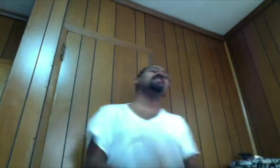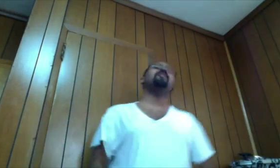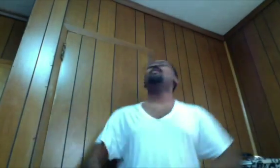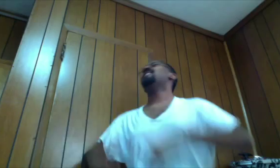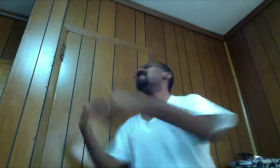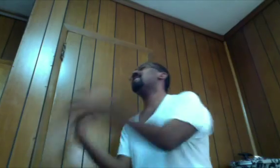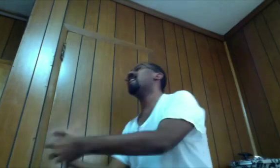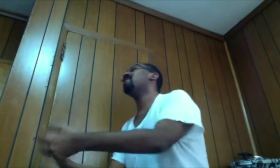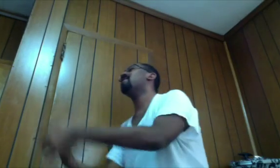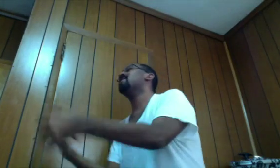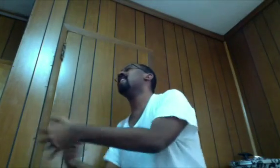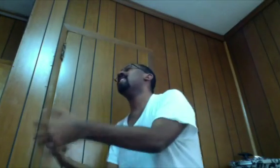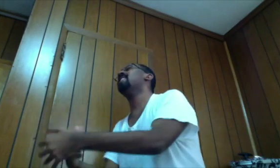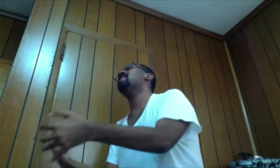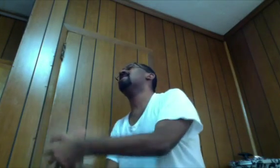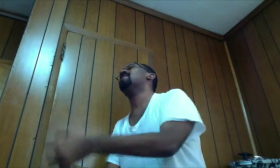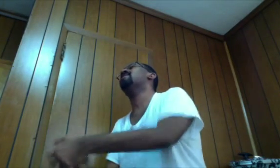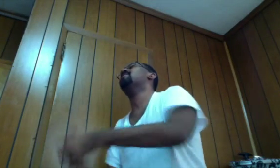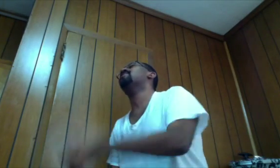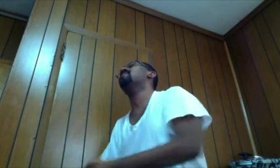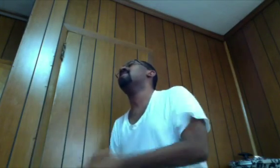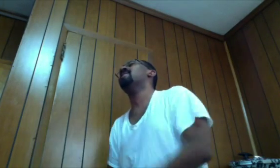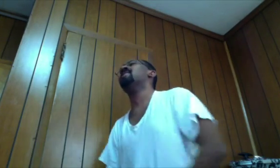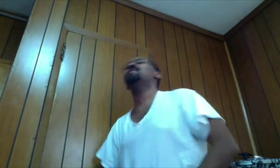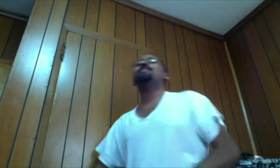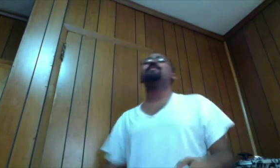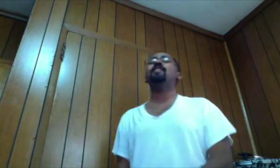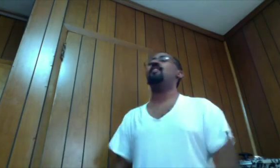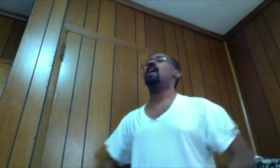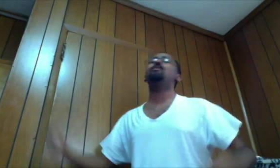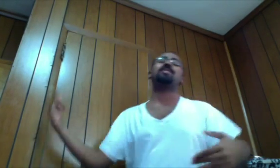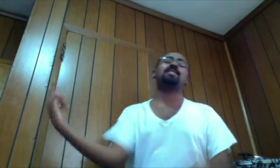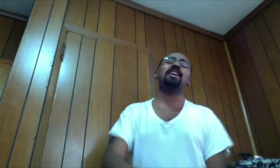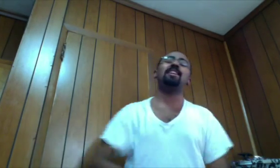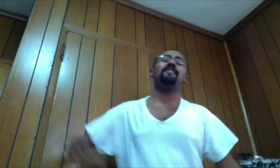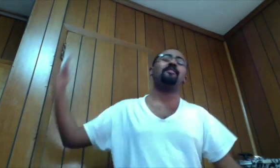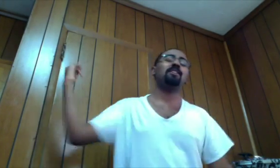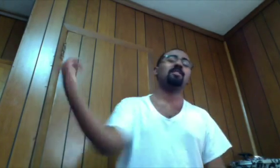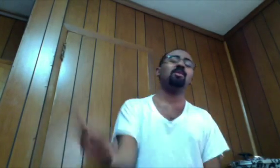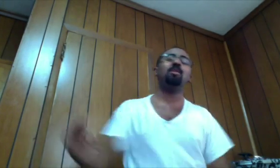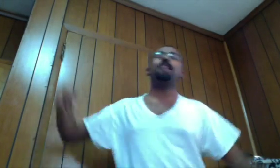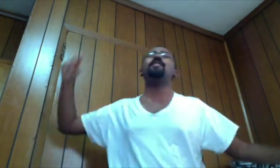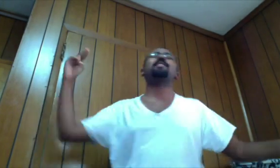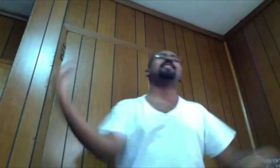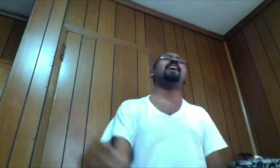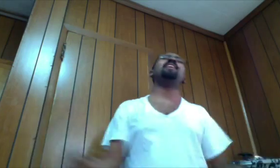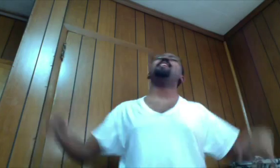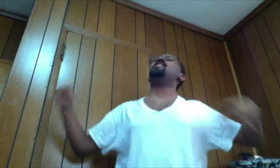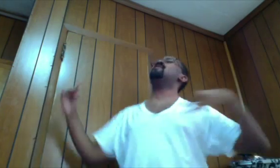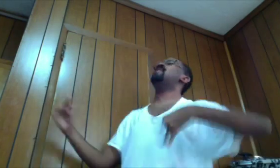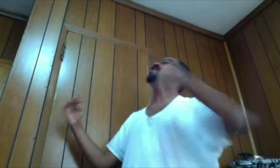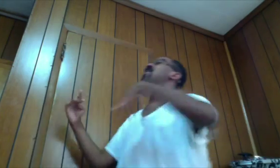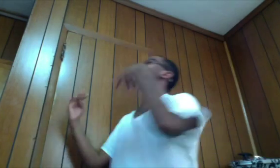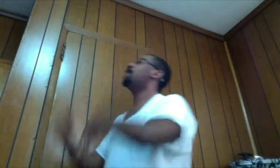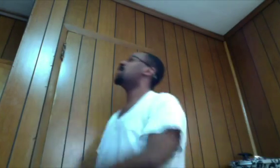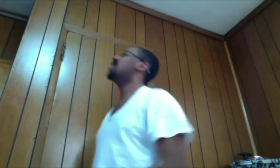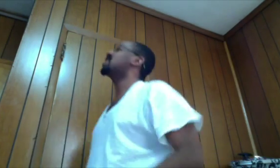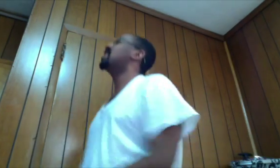Yo, Attack on Titan ain't shit compared to RWBY, nigga. Yo, I will say it in front of you, for the god hell. I'll go down to Comic-Con and say it in